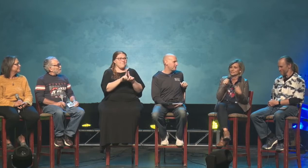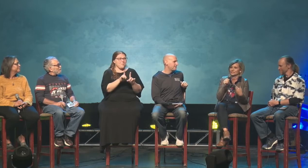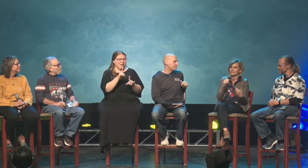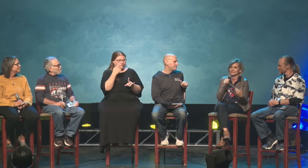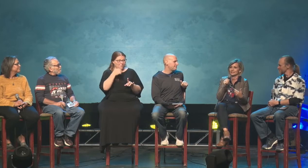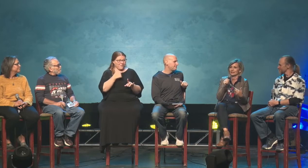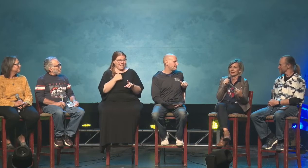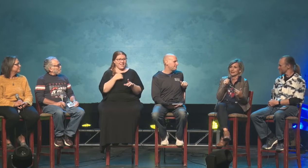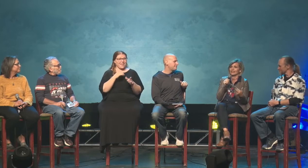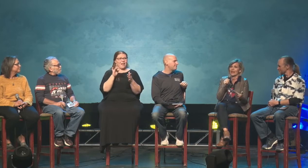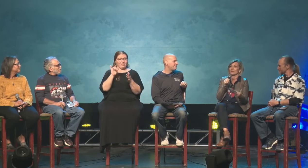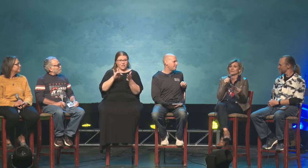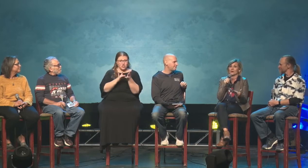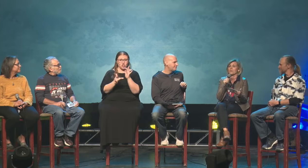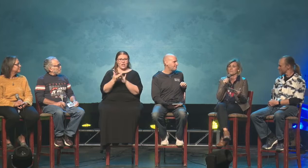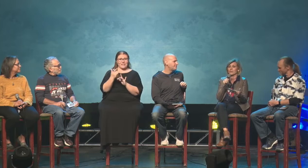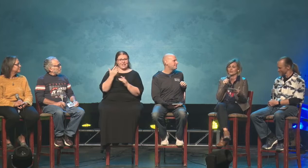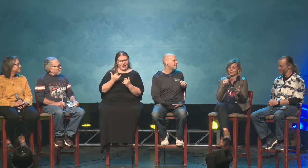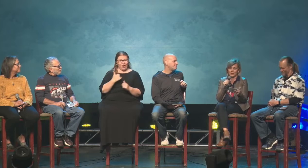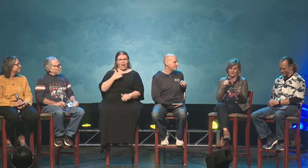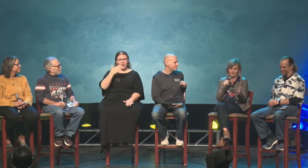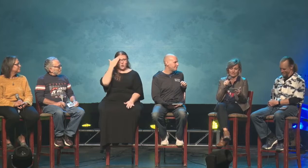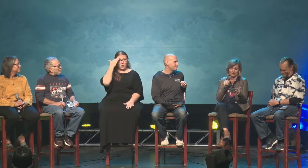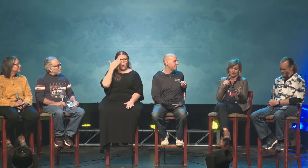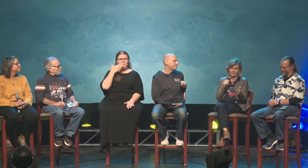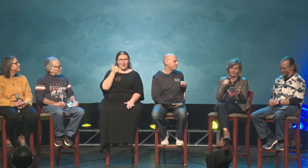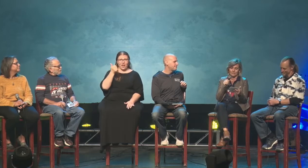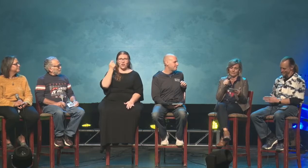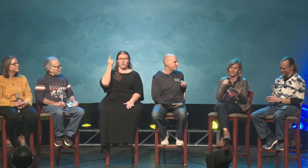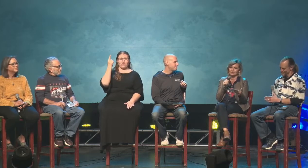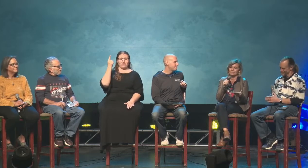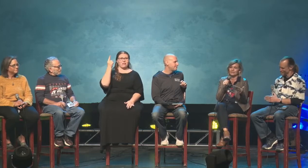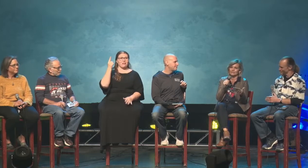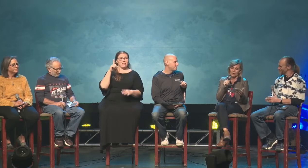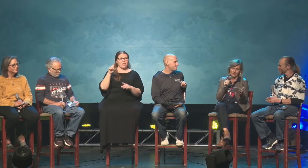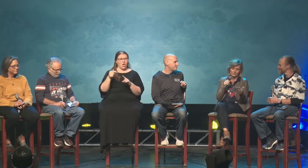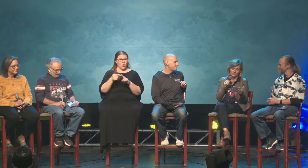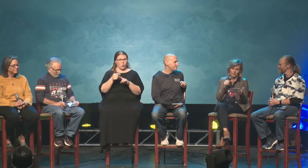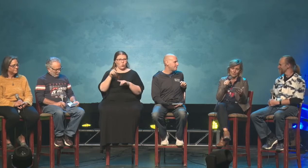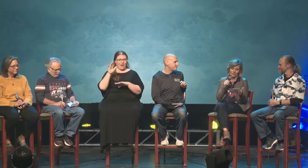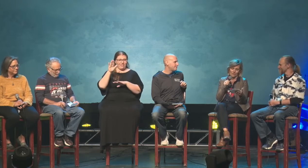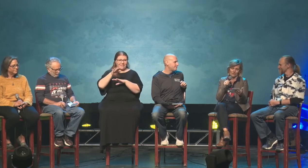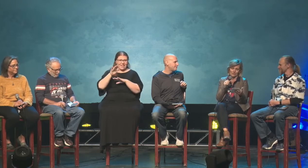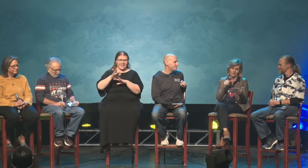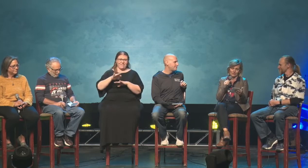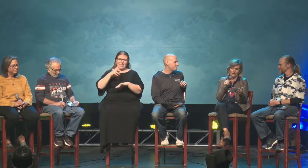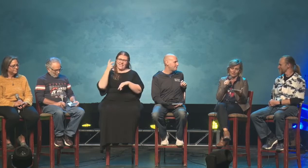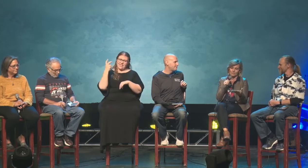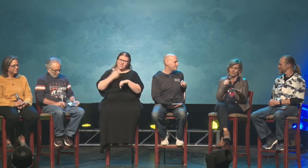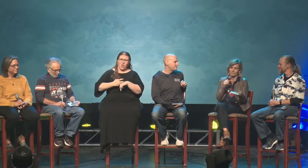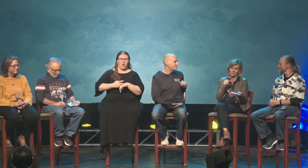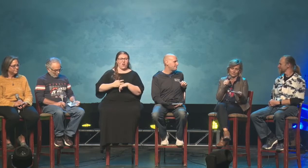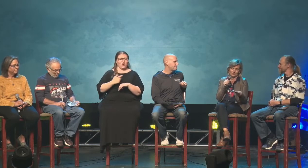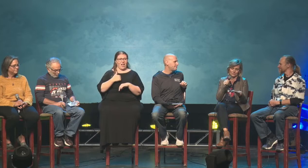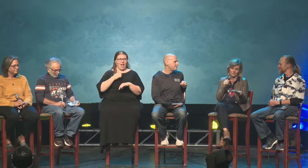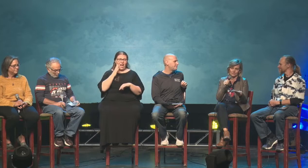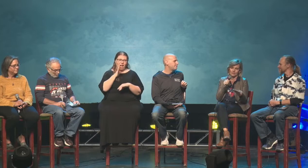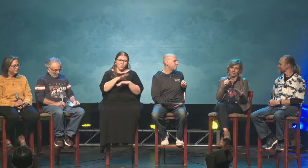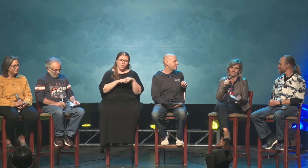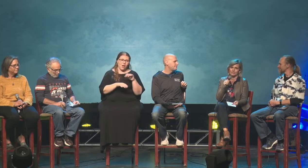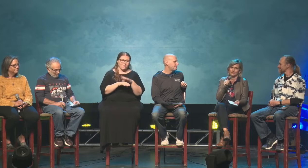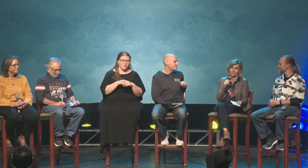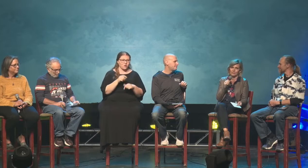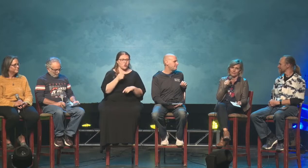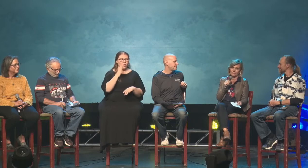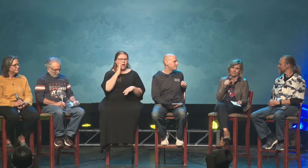the Jesus that I now know much better. When evening falls so hard, I will comfort you.